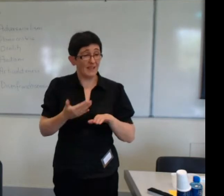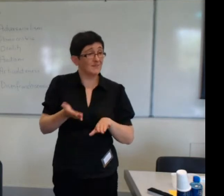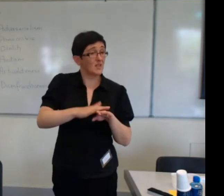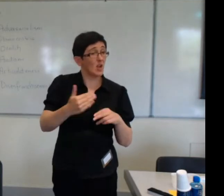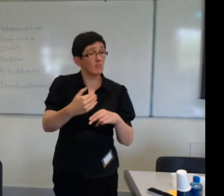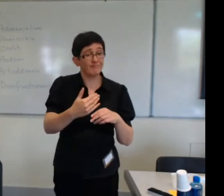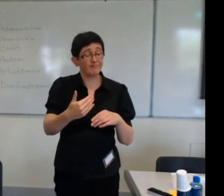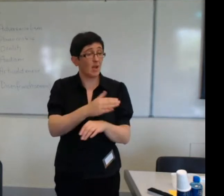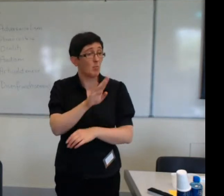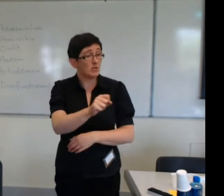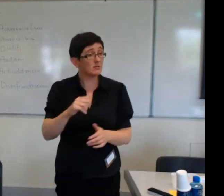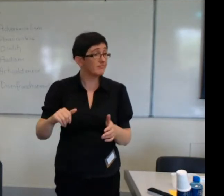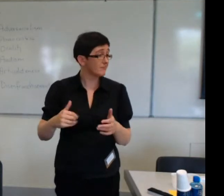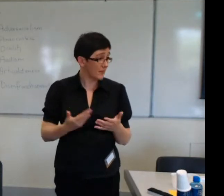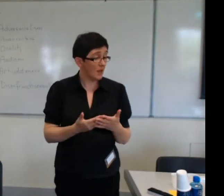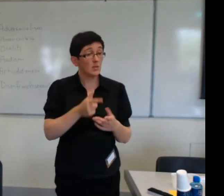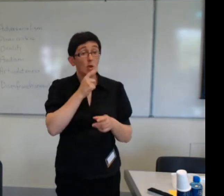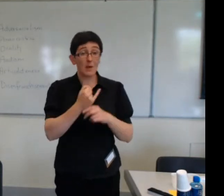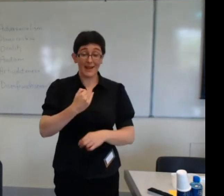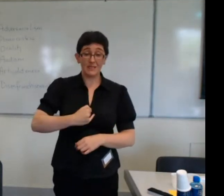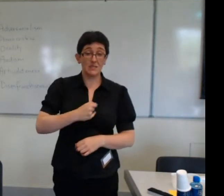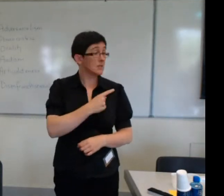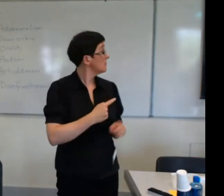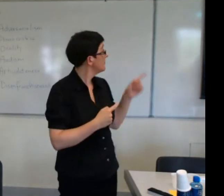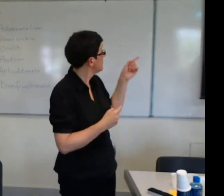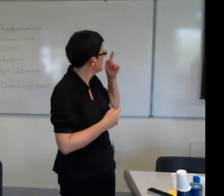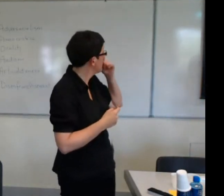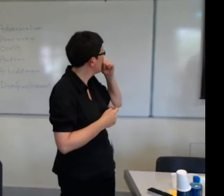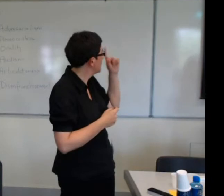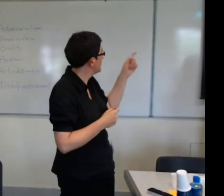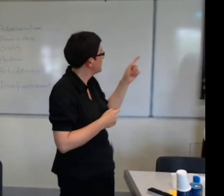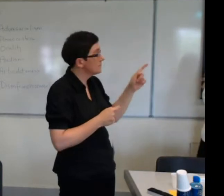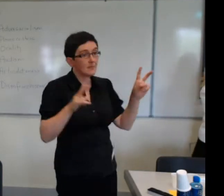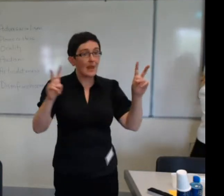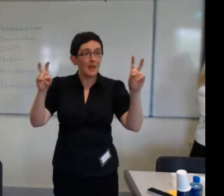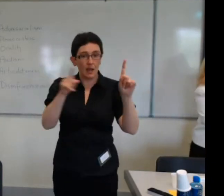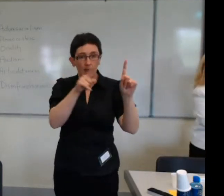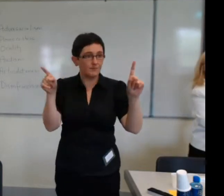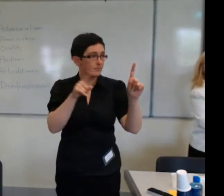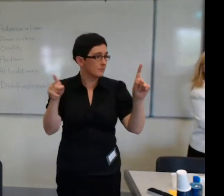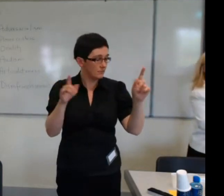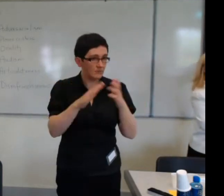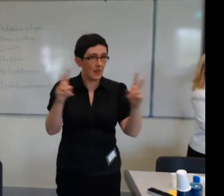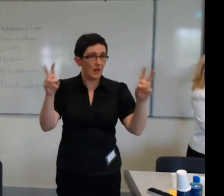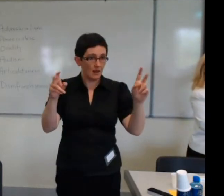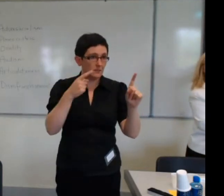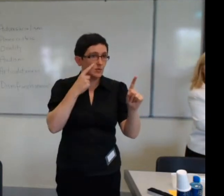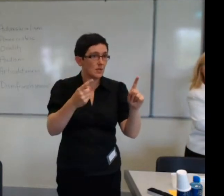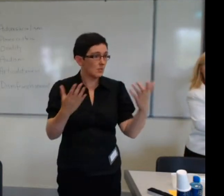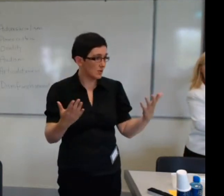talking about construction of identity, is, you know, how these headlines play out. So in the main headline here, what was salient at the time